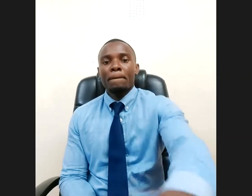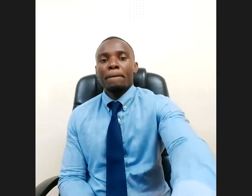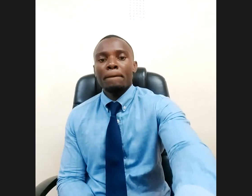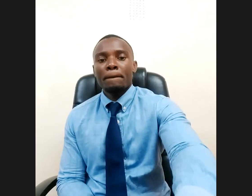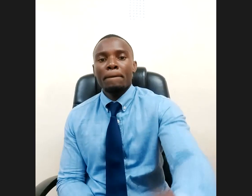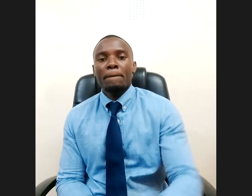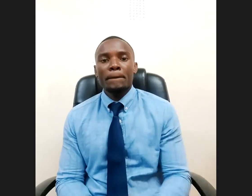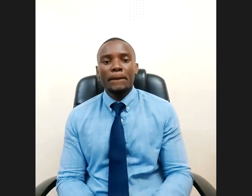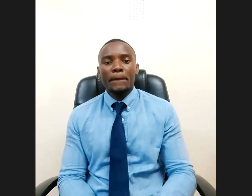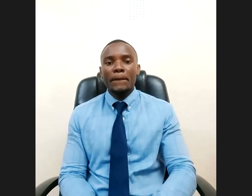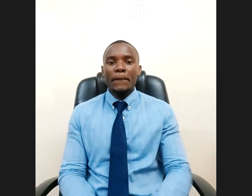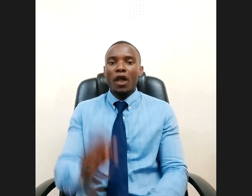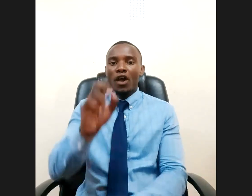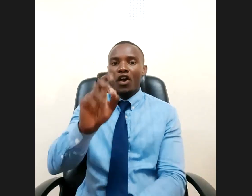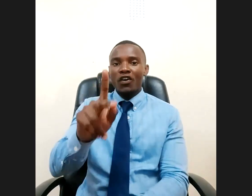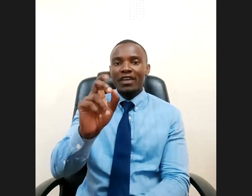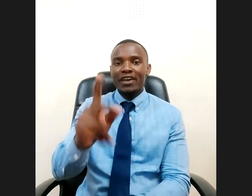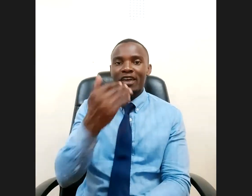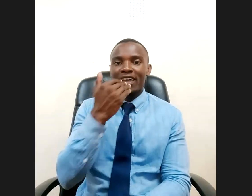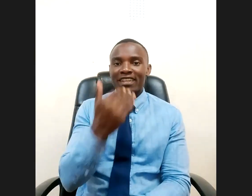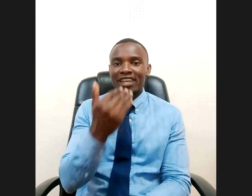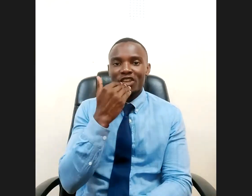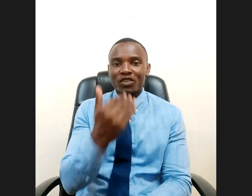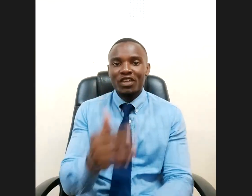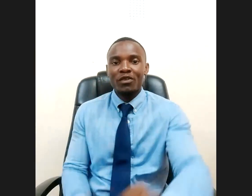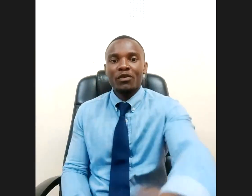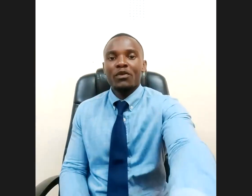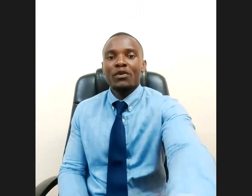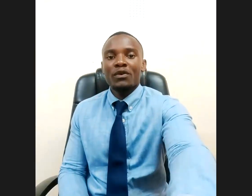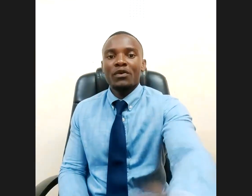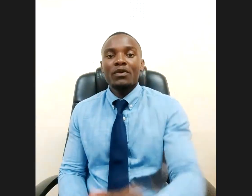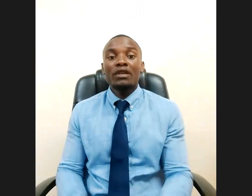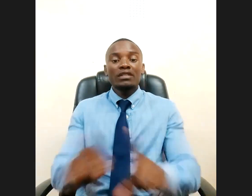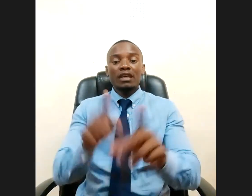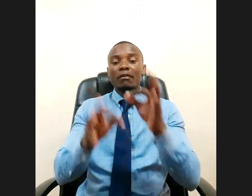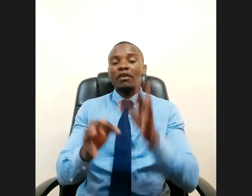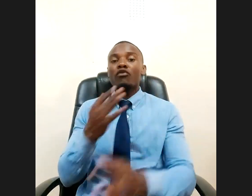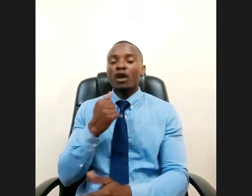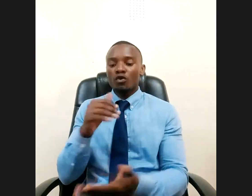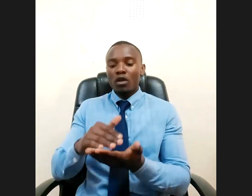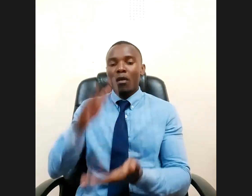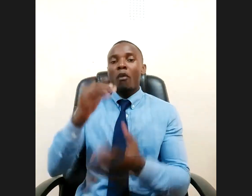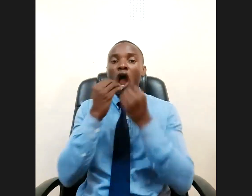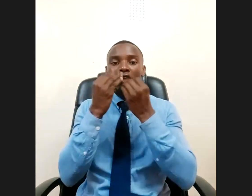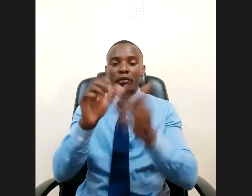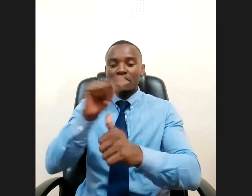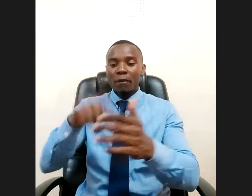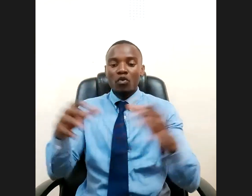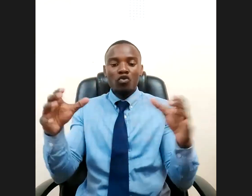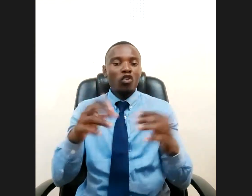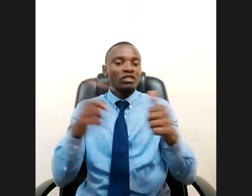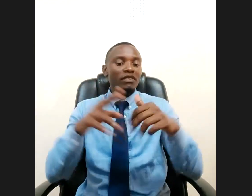All right. Thank you, Bernard, for that. And in case you'd want more information on cohort 7 and how you can